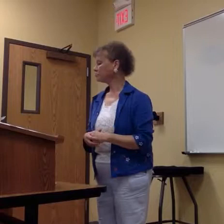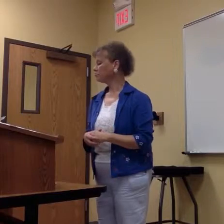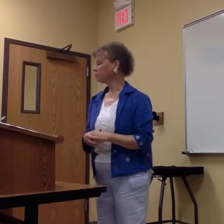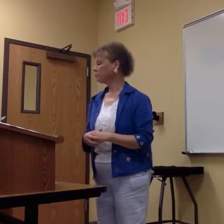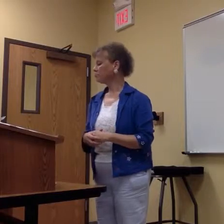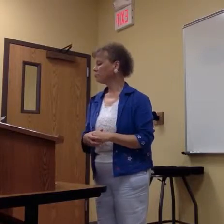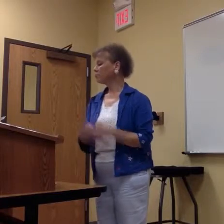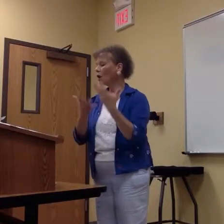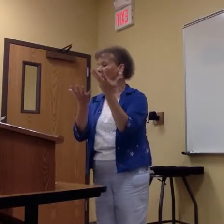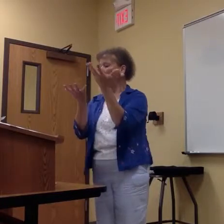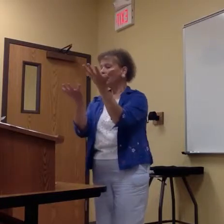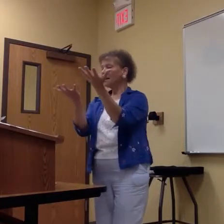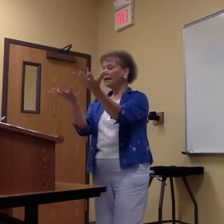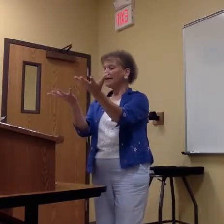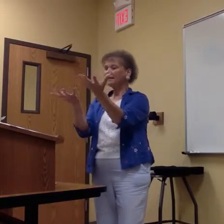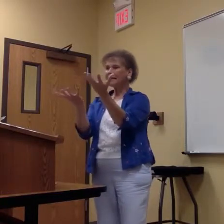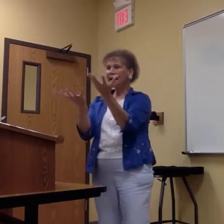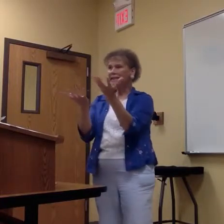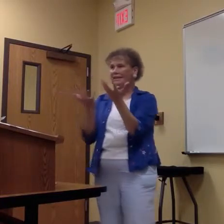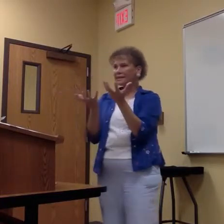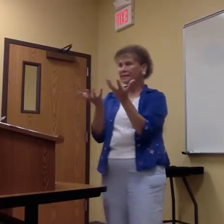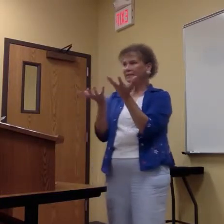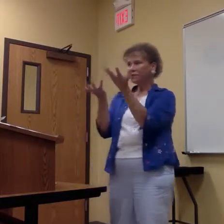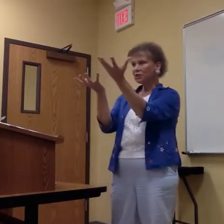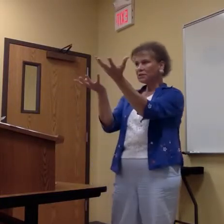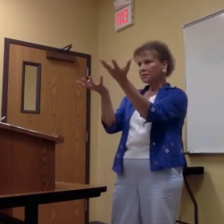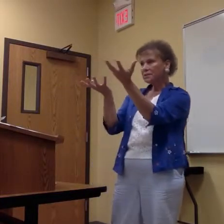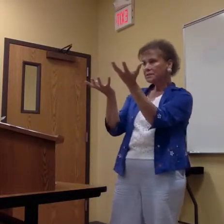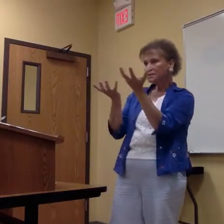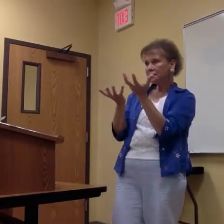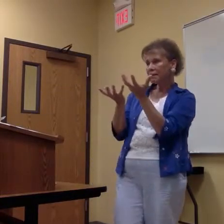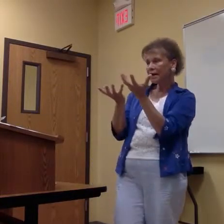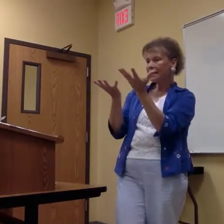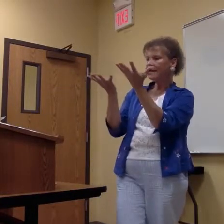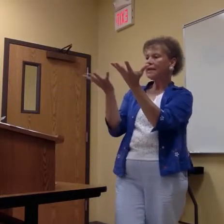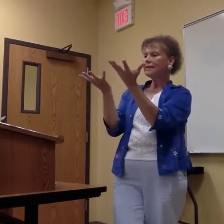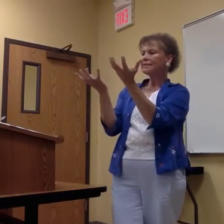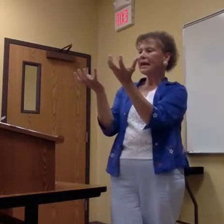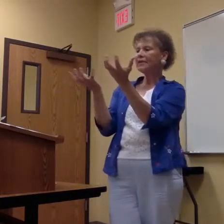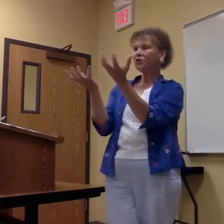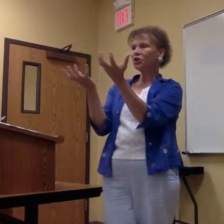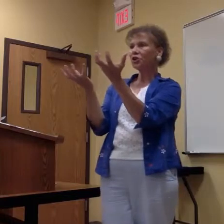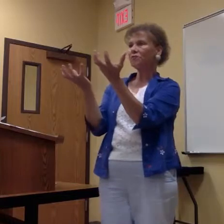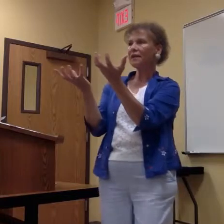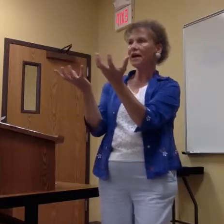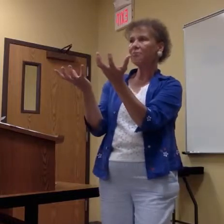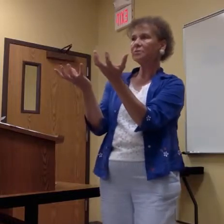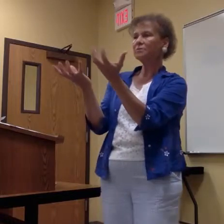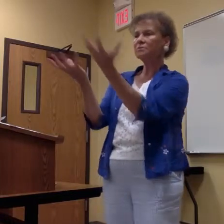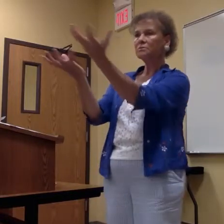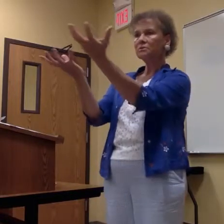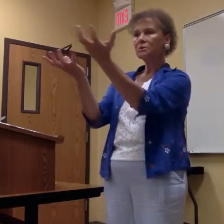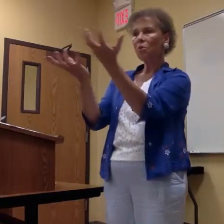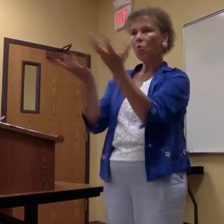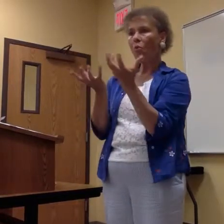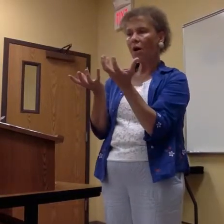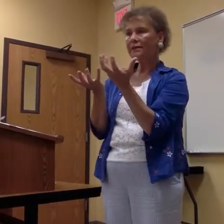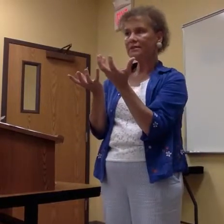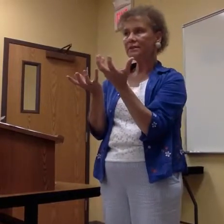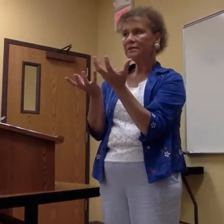He's got these fingers, right? They're curved up. Want. Sometimes they'll just do